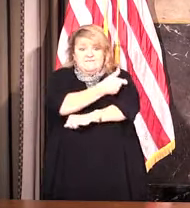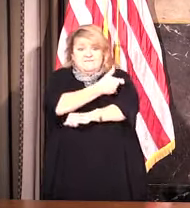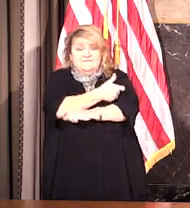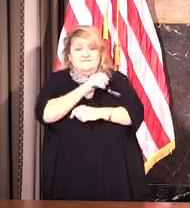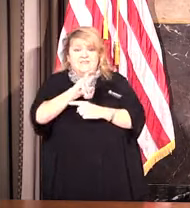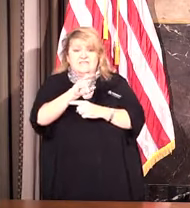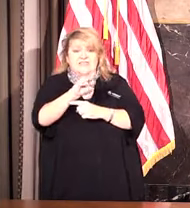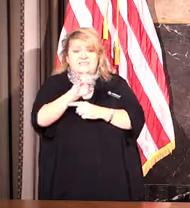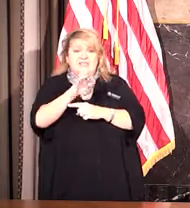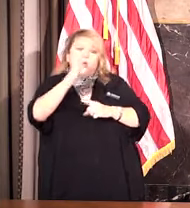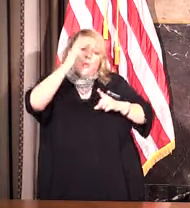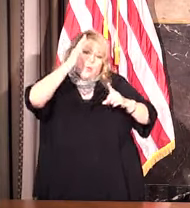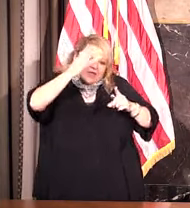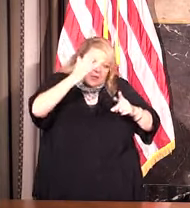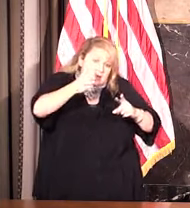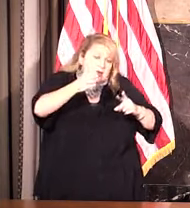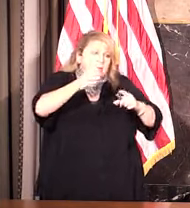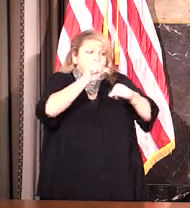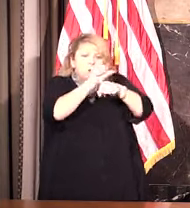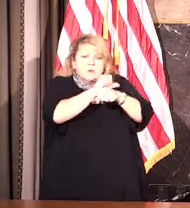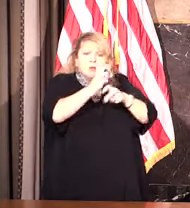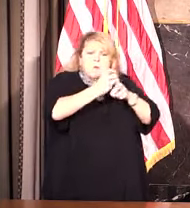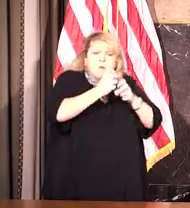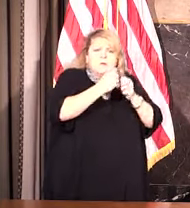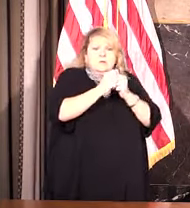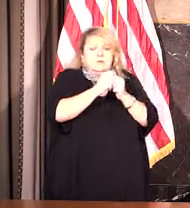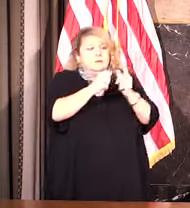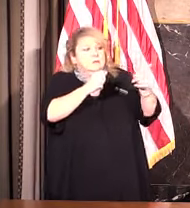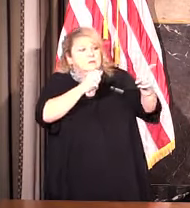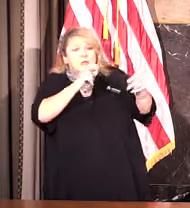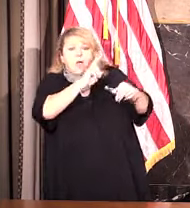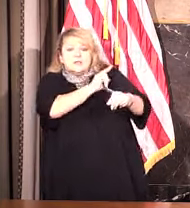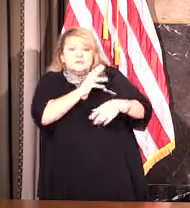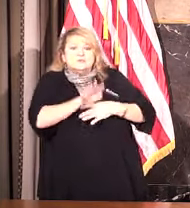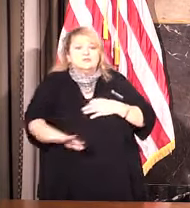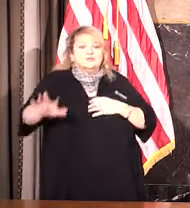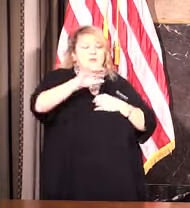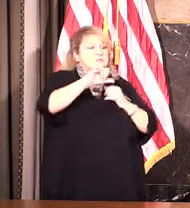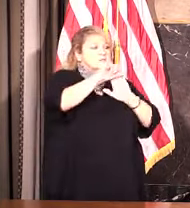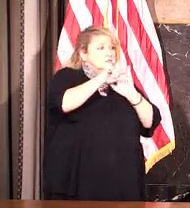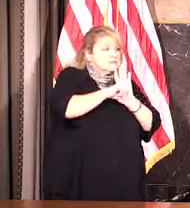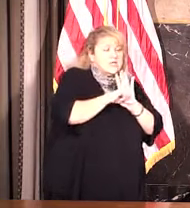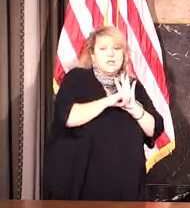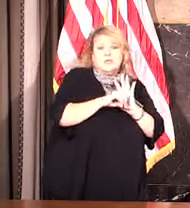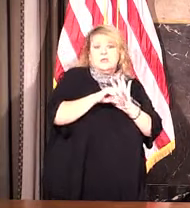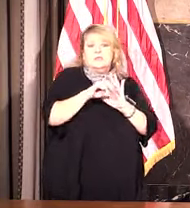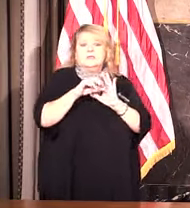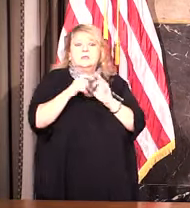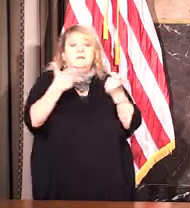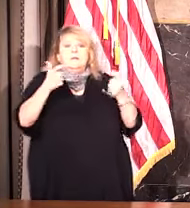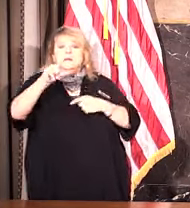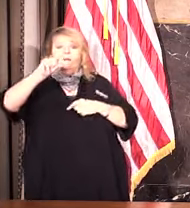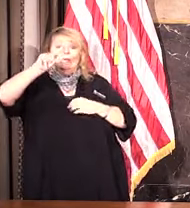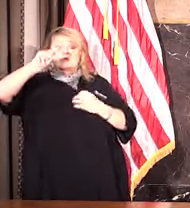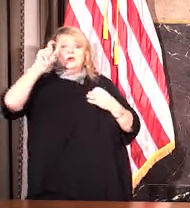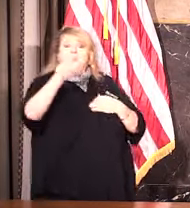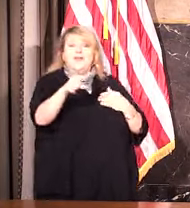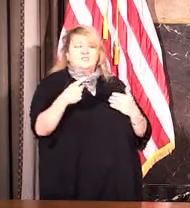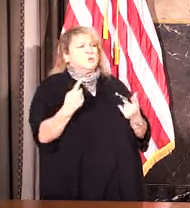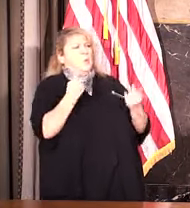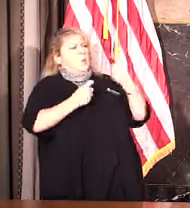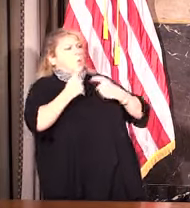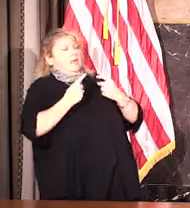going to be made available. We're working closely with hospitals across the state. The big questions we don't know the answers to. We don't know